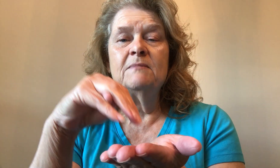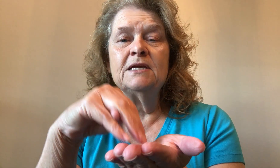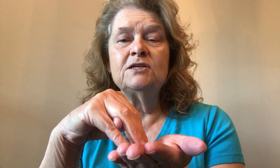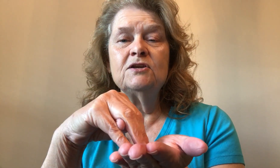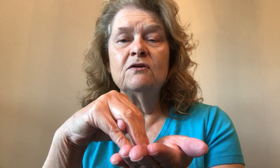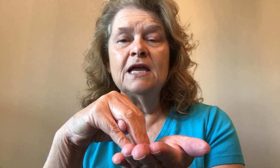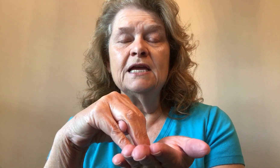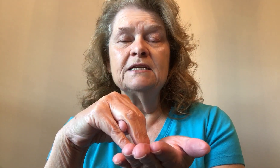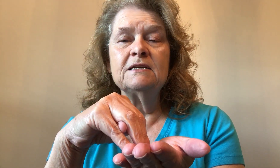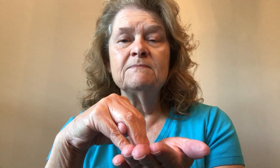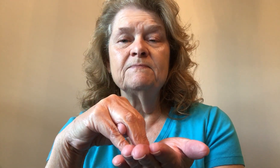into your hand.